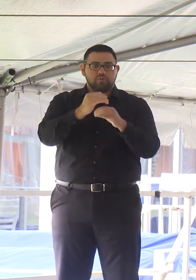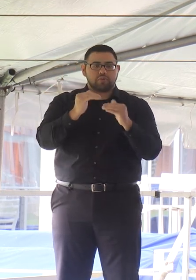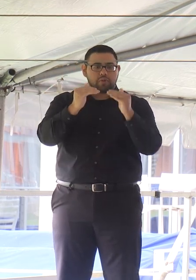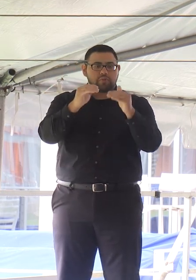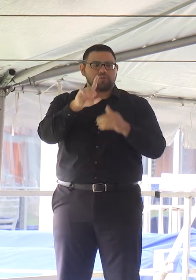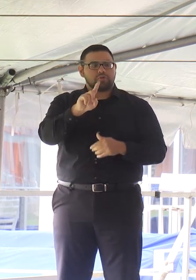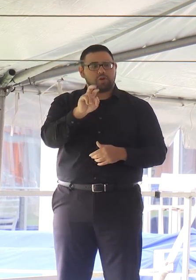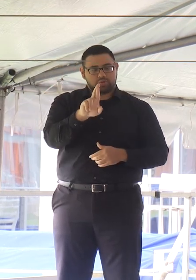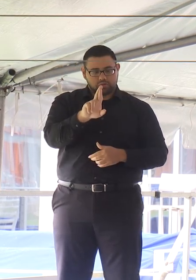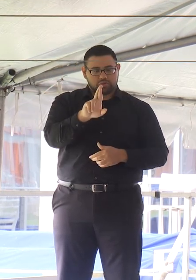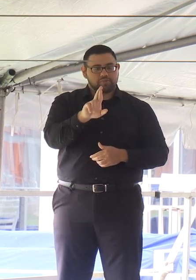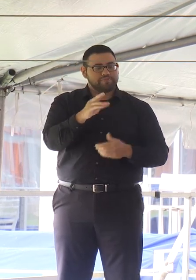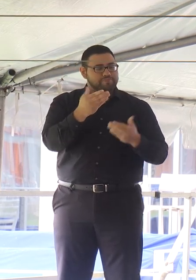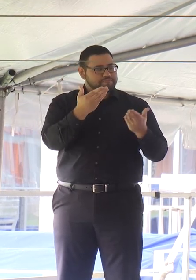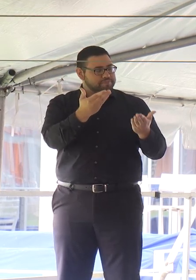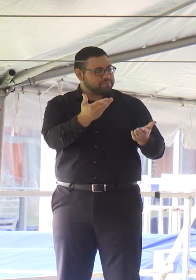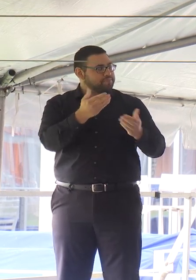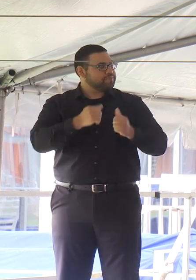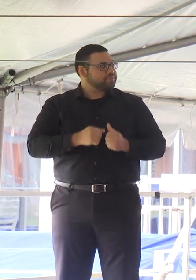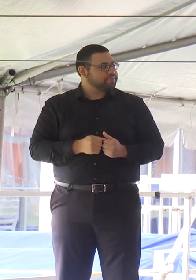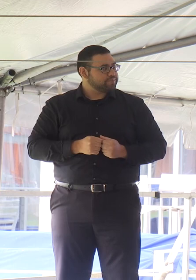Dr. Kelly Nasor.